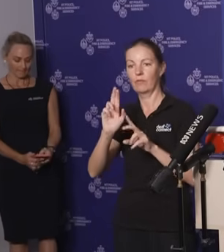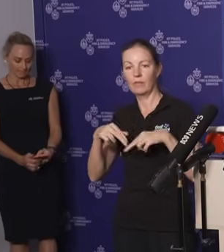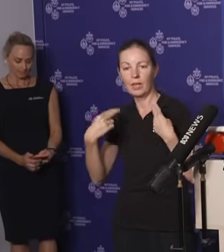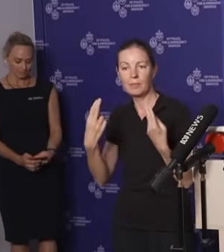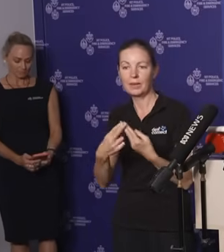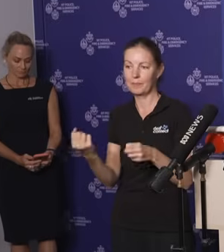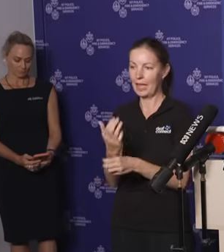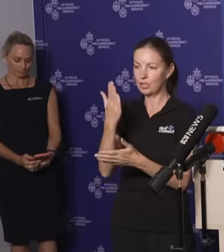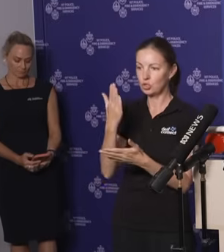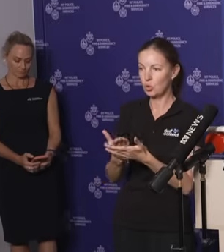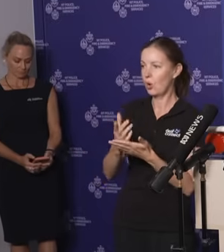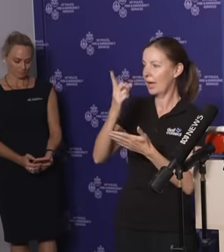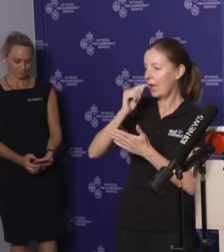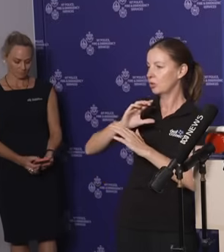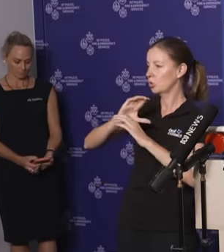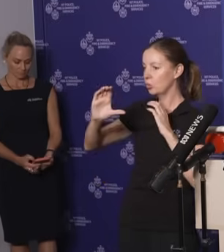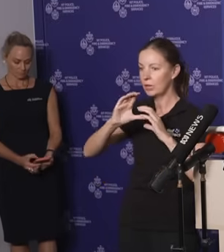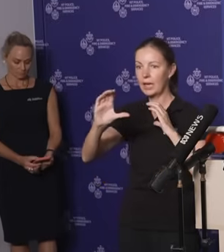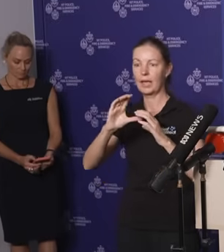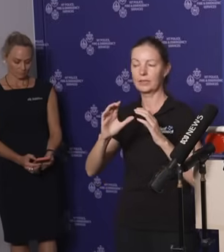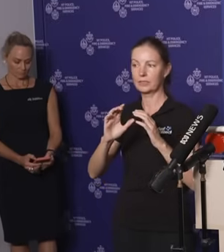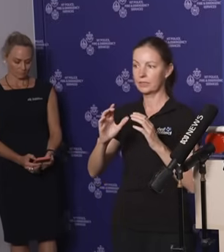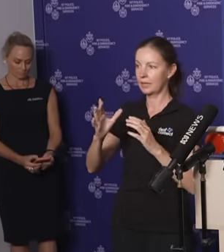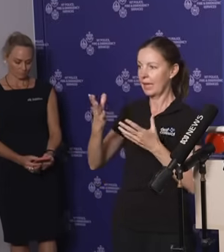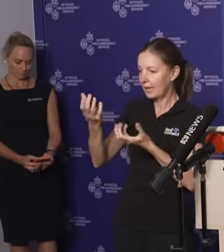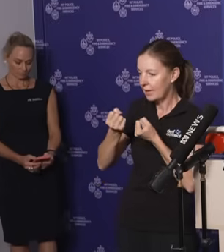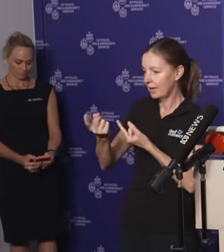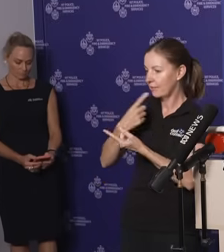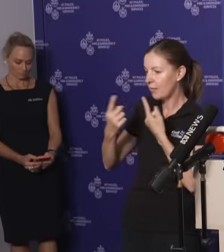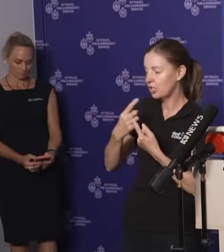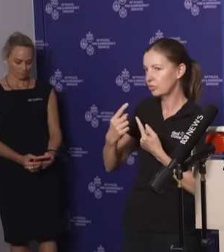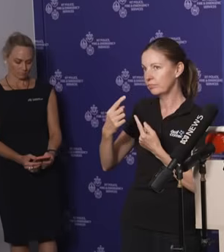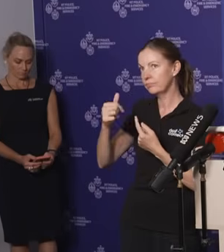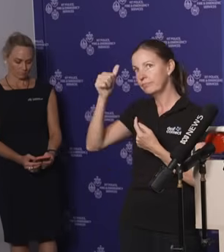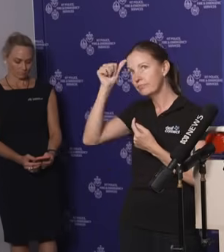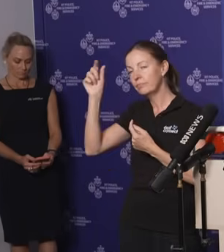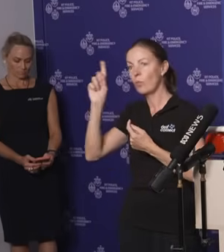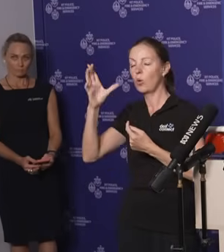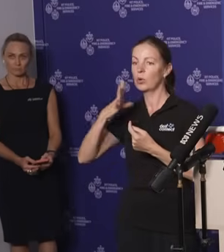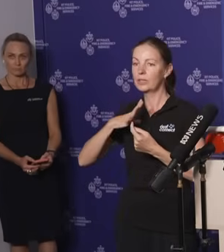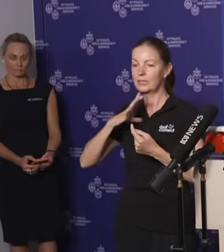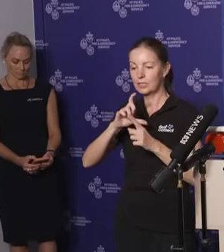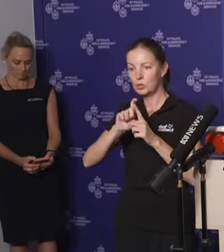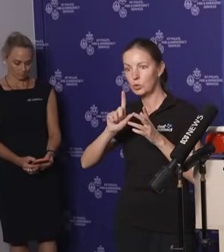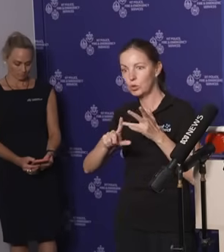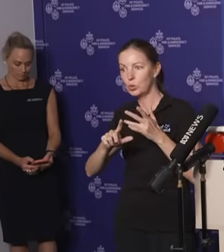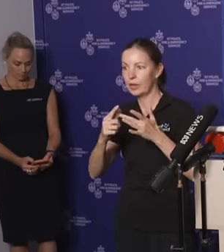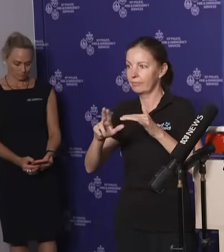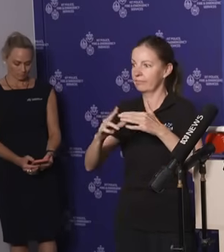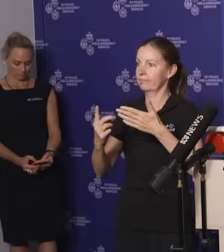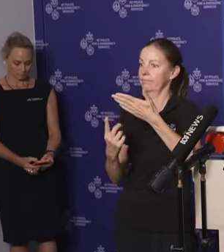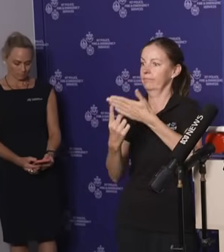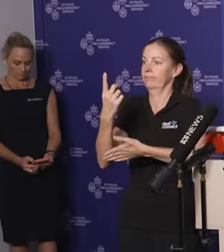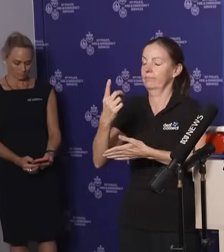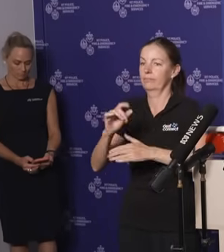so you understand what the risk is and what actions you may need to take as a result. I don't remember if Dundee,